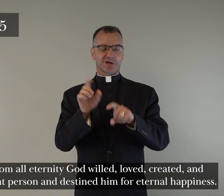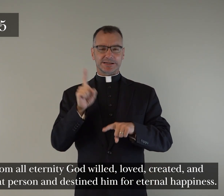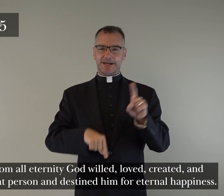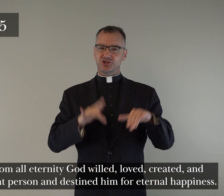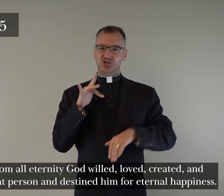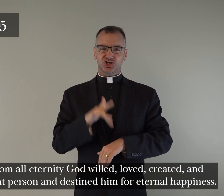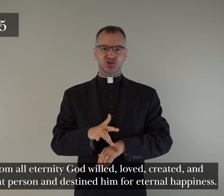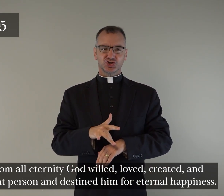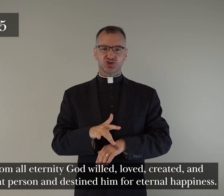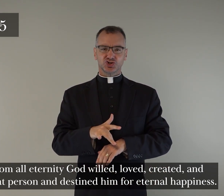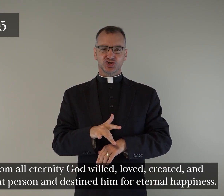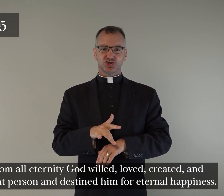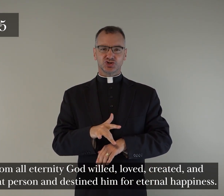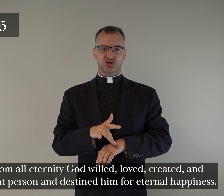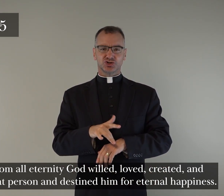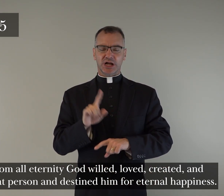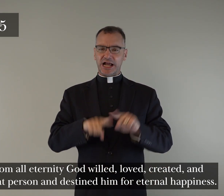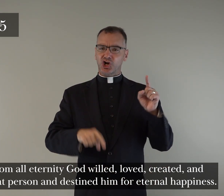and destined Him for eternal happiness.